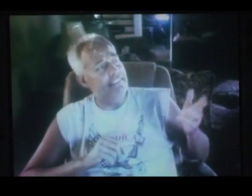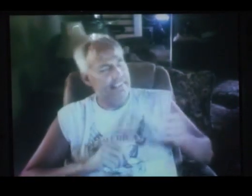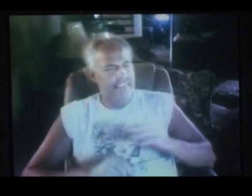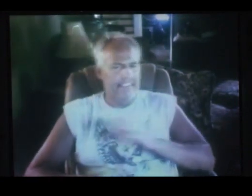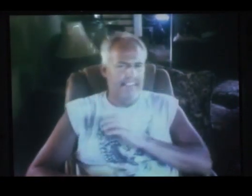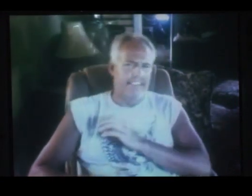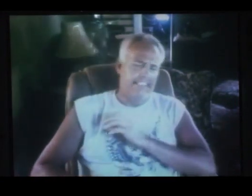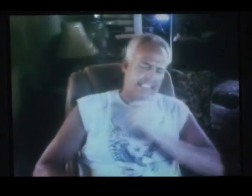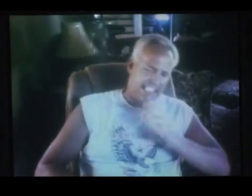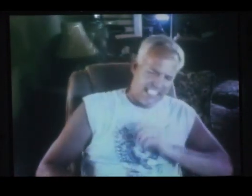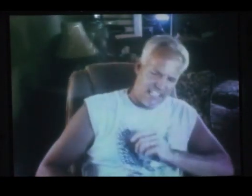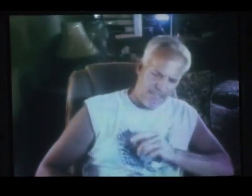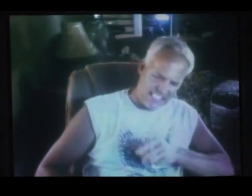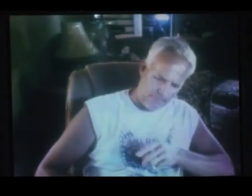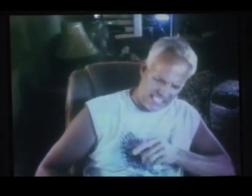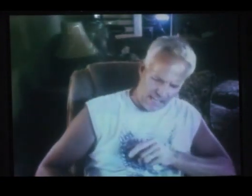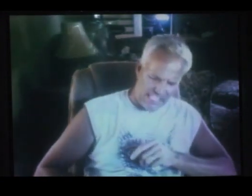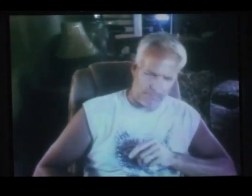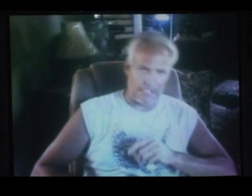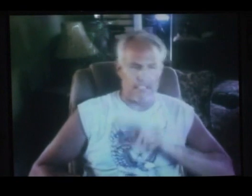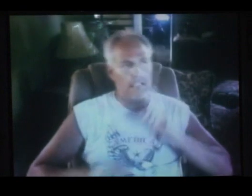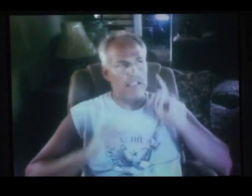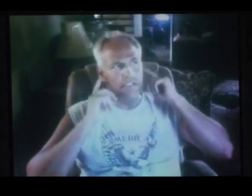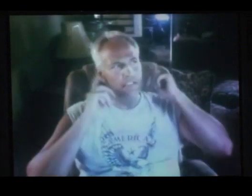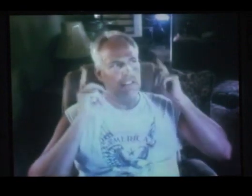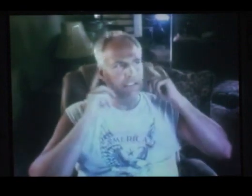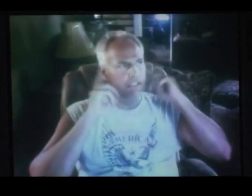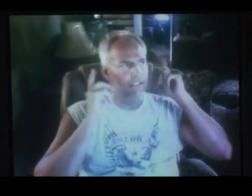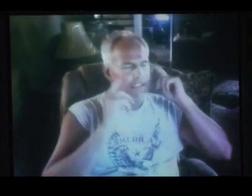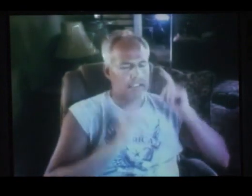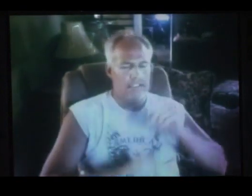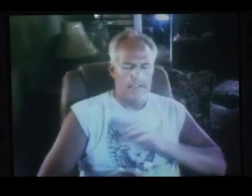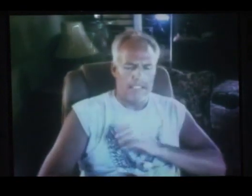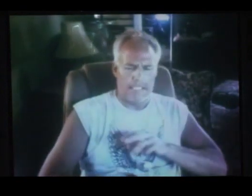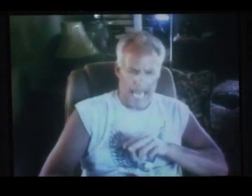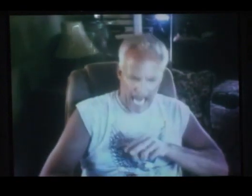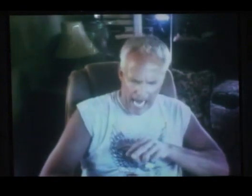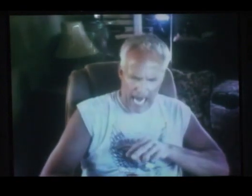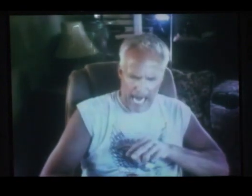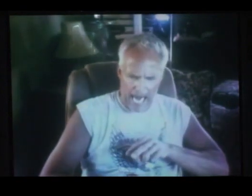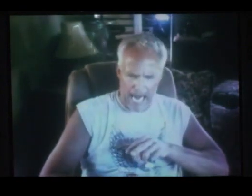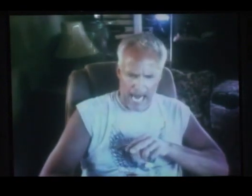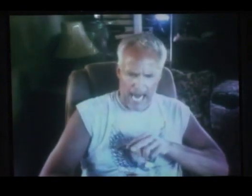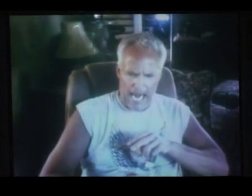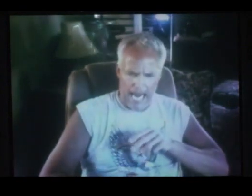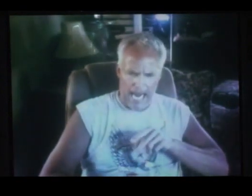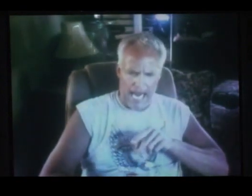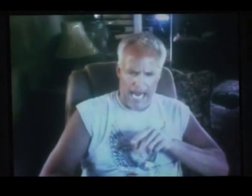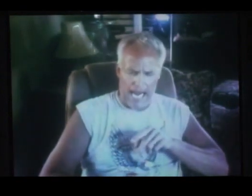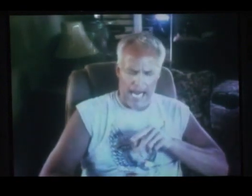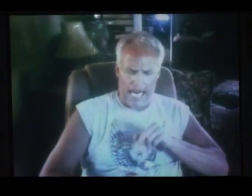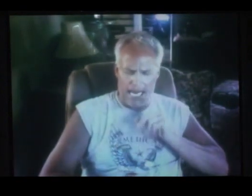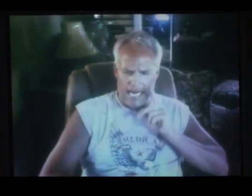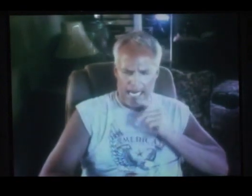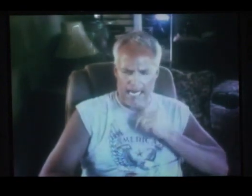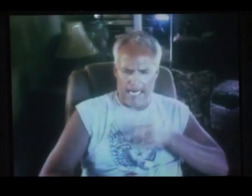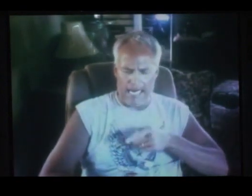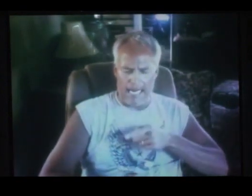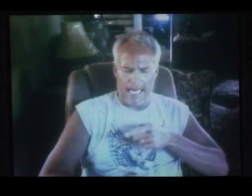and hey, you know, so the guy starts talking to him, and you know, I can't hear, you know, oh, okay, you're